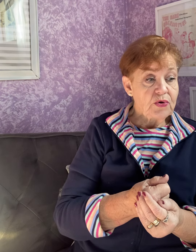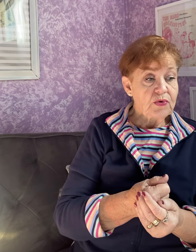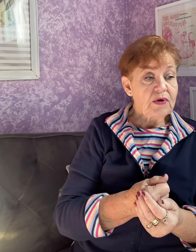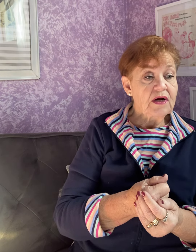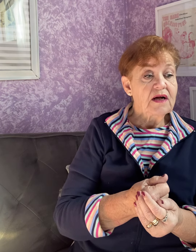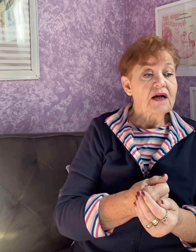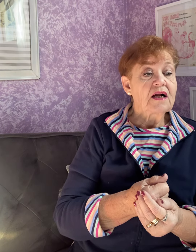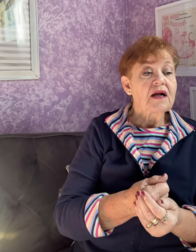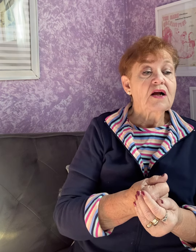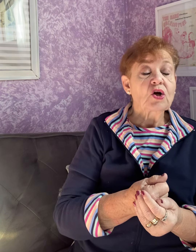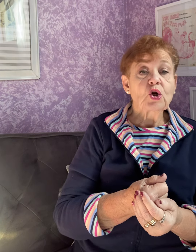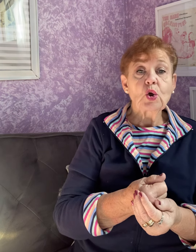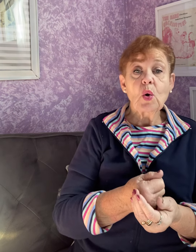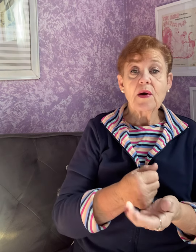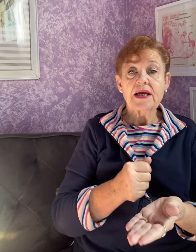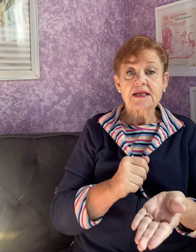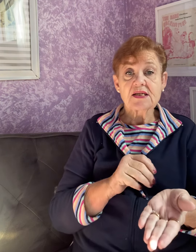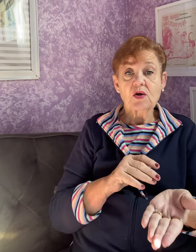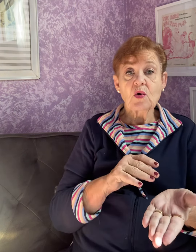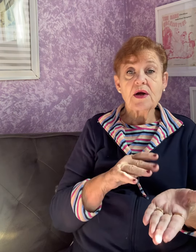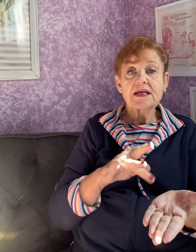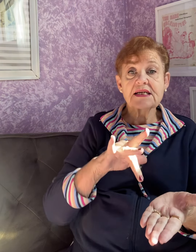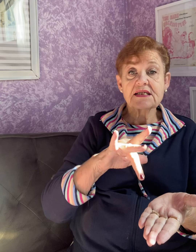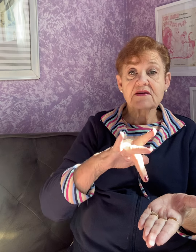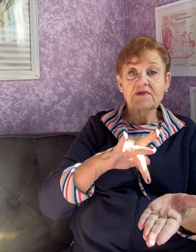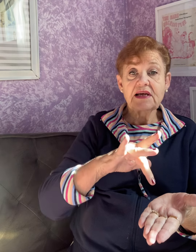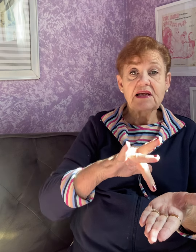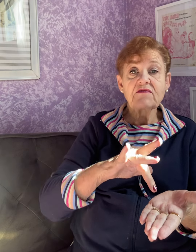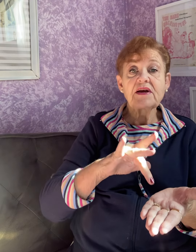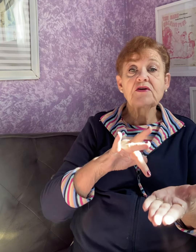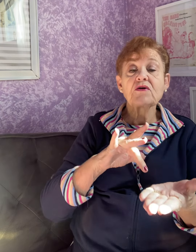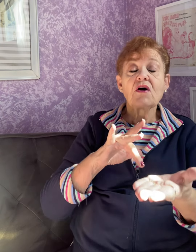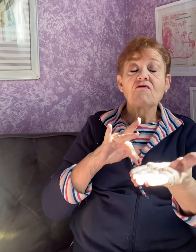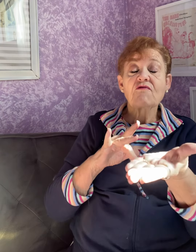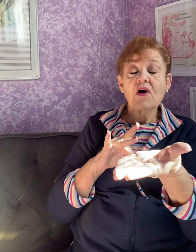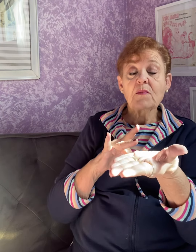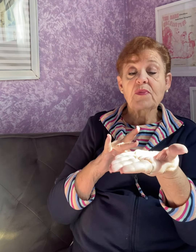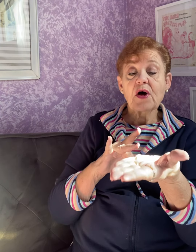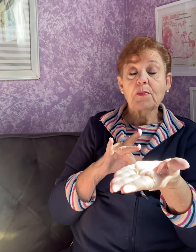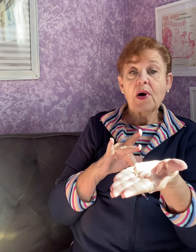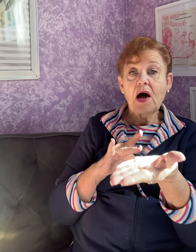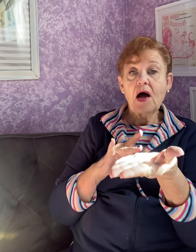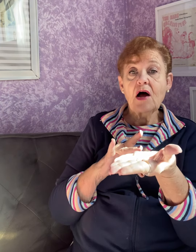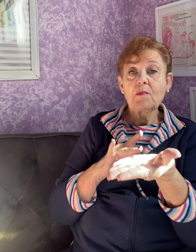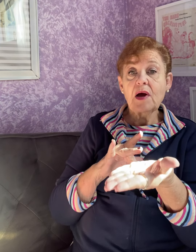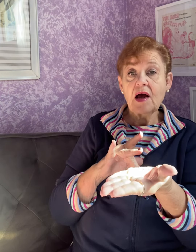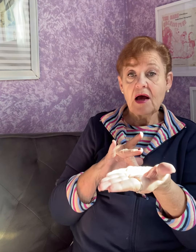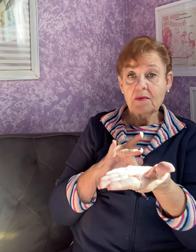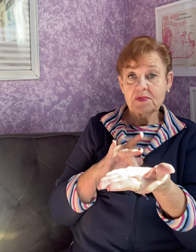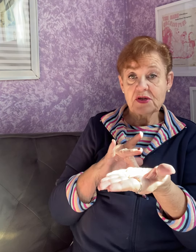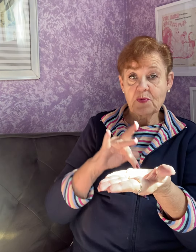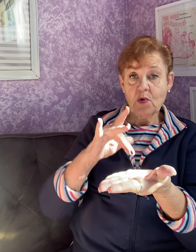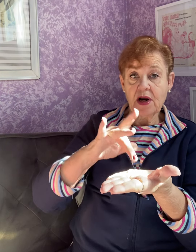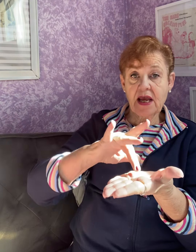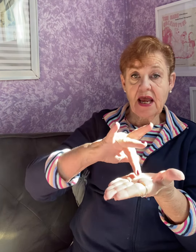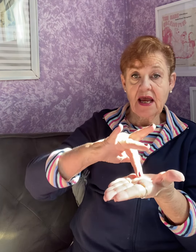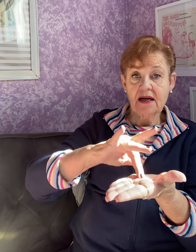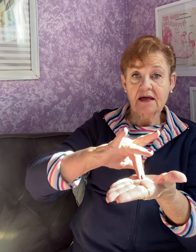New. Glorious. Glorious is the feeling finger from the palm up supporting hand.